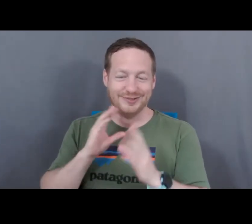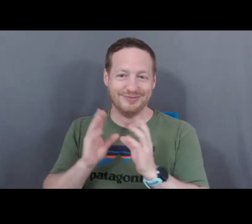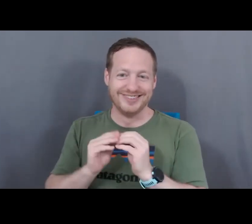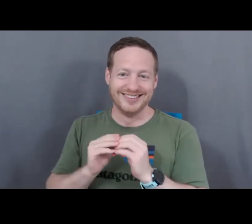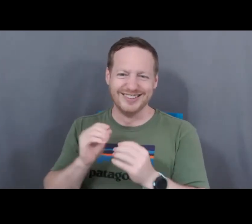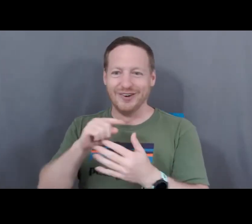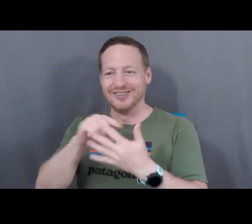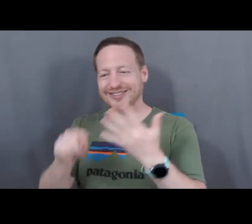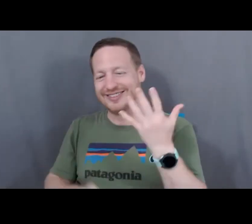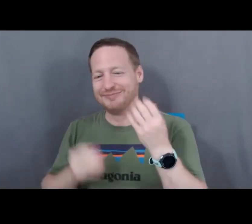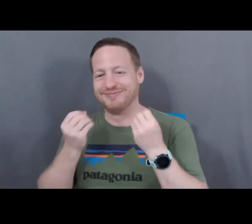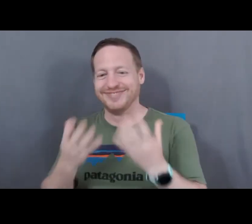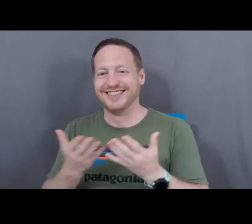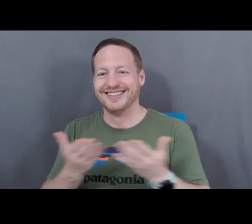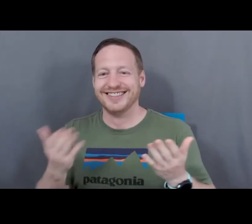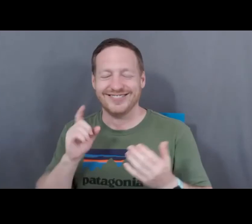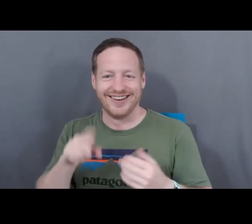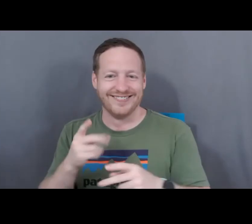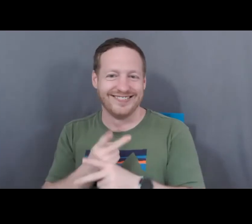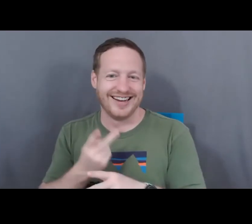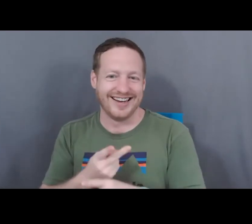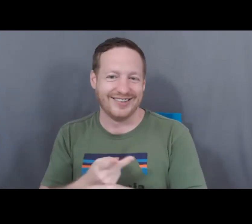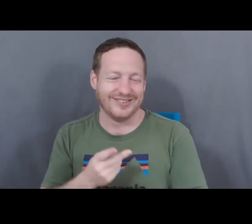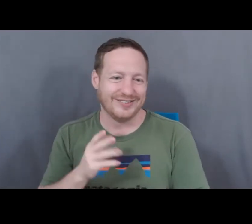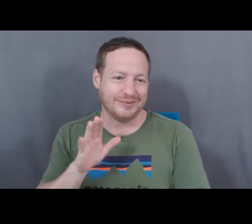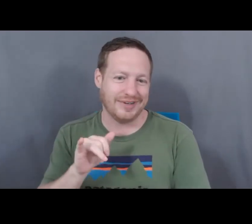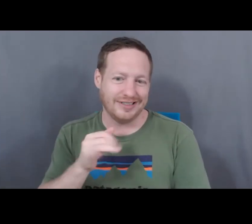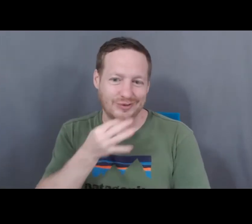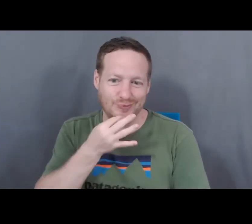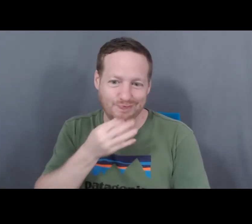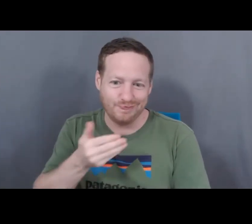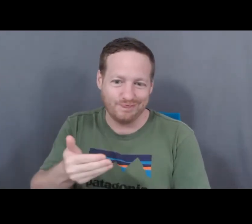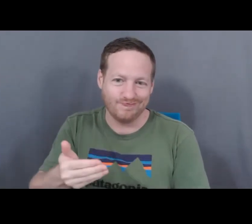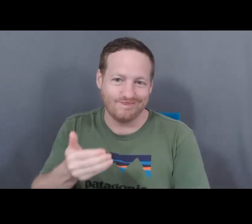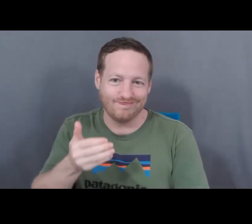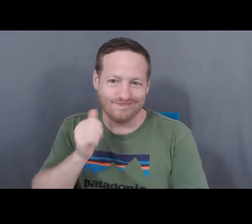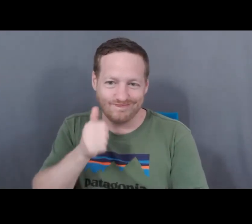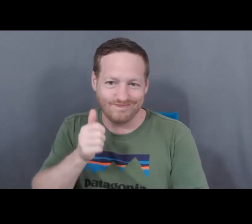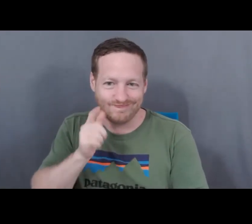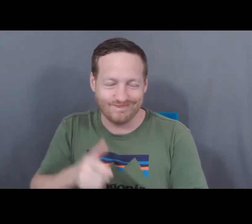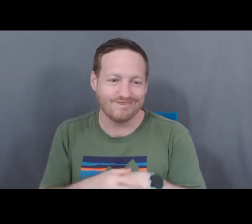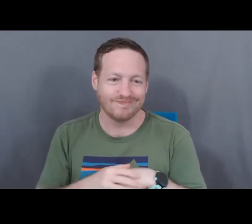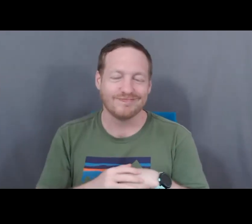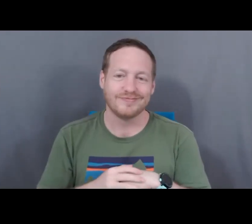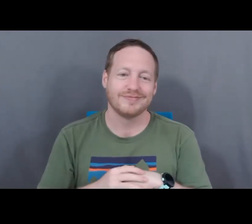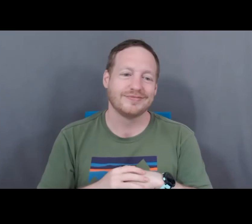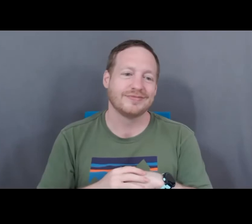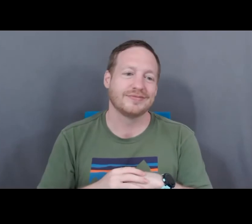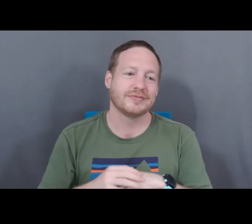we have to think of where. There are lots of different questions. Where would we meet? And we have to come up with that pretty soon. So we'll